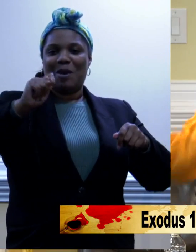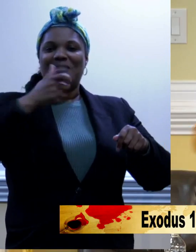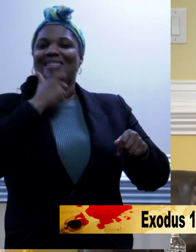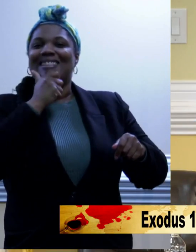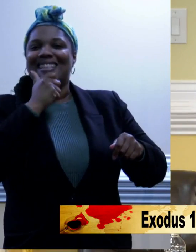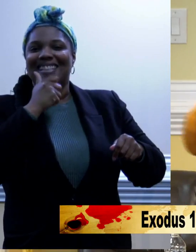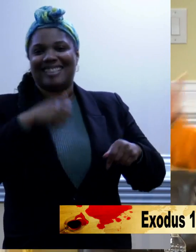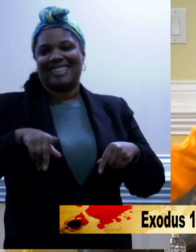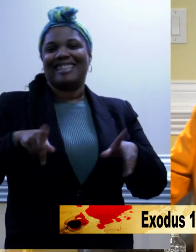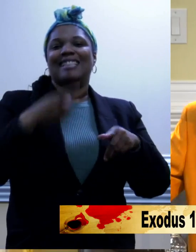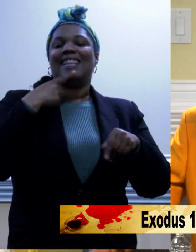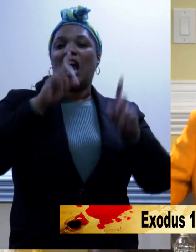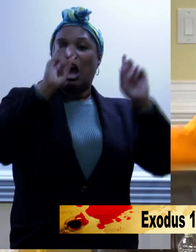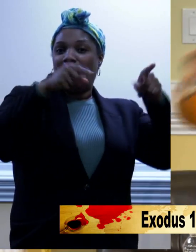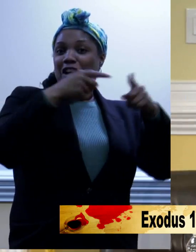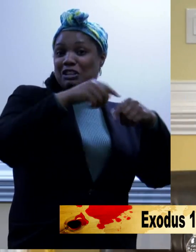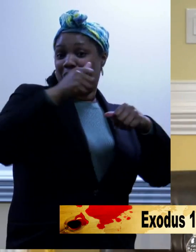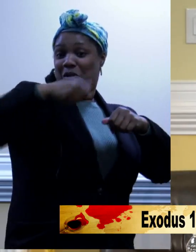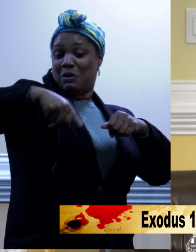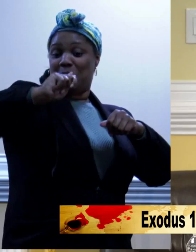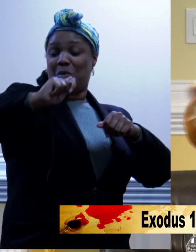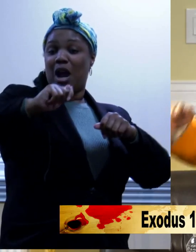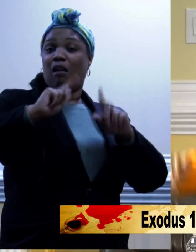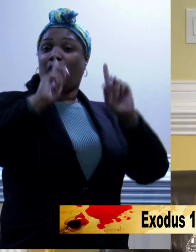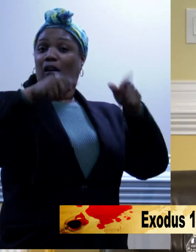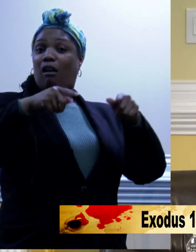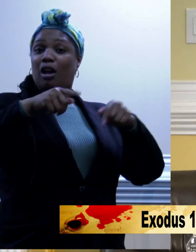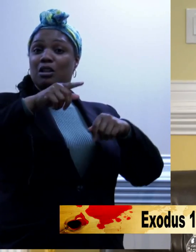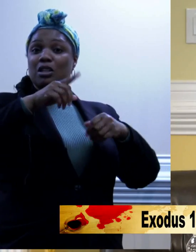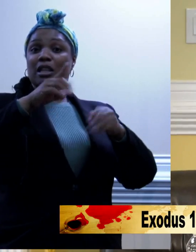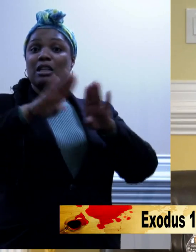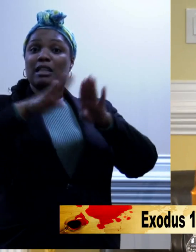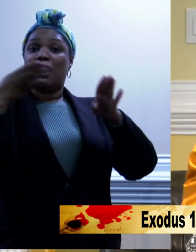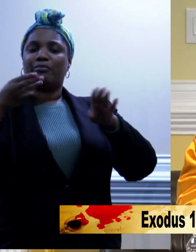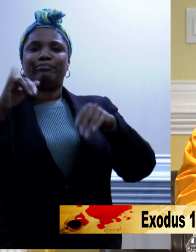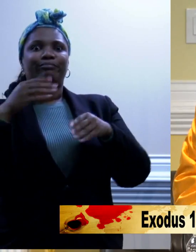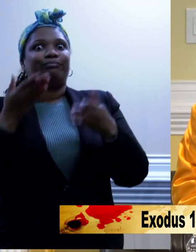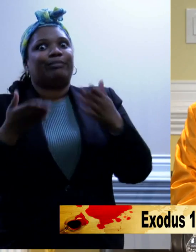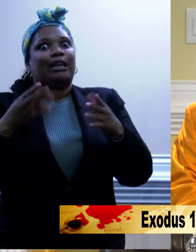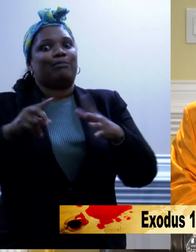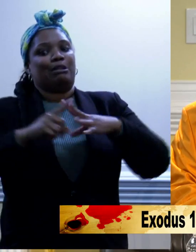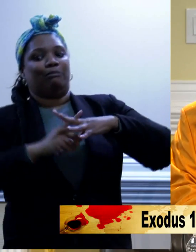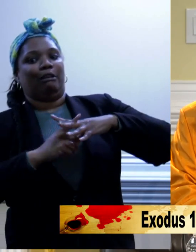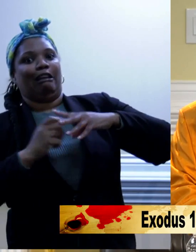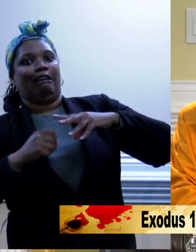and put it on the side post and over the door. But Brother Boy, that might get me evicted.